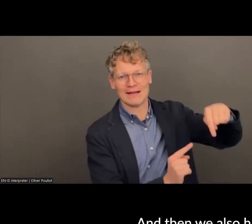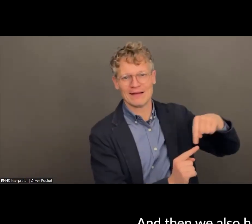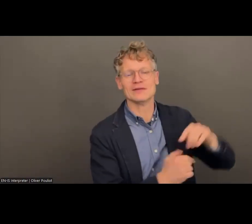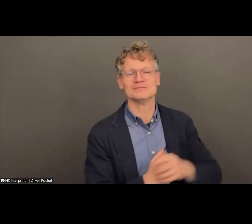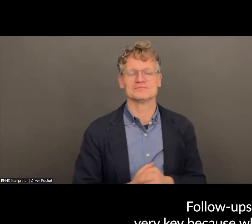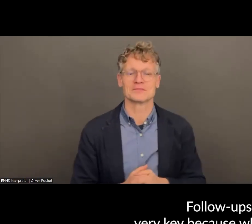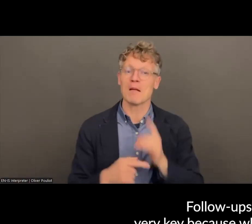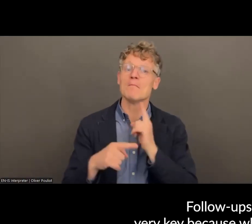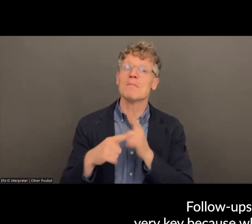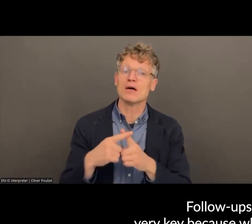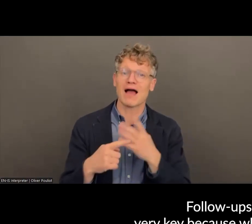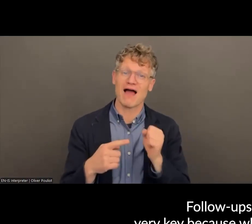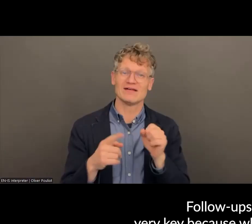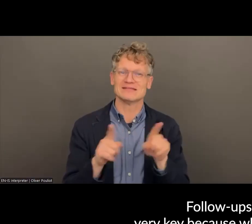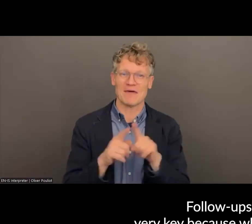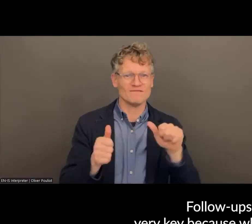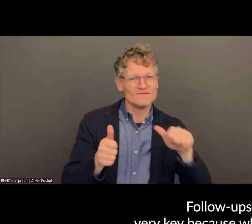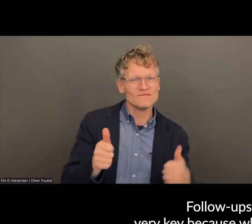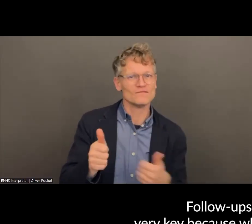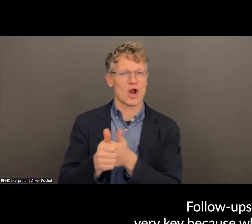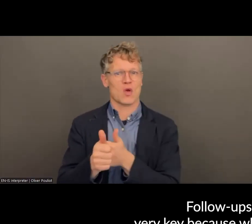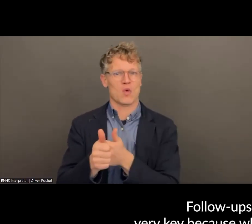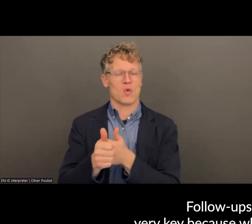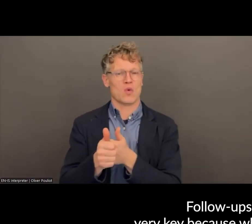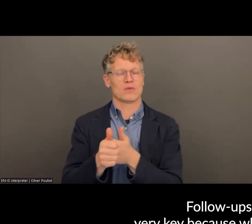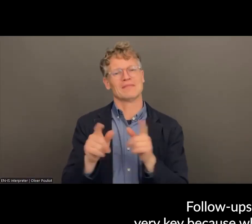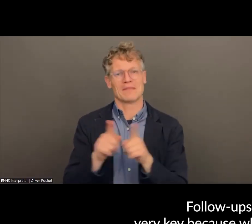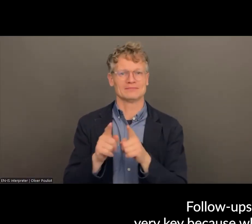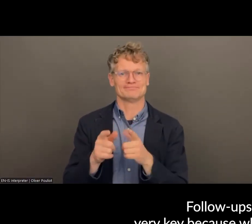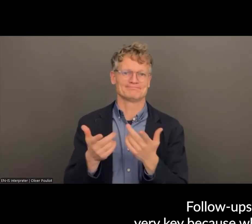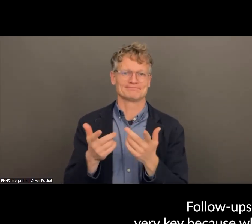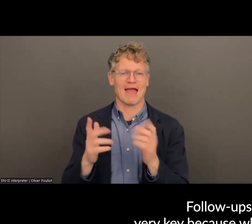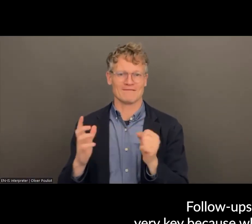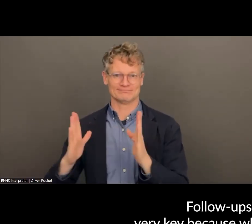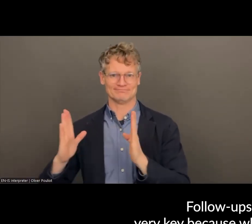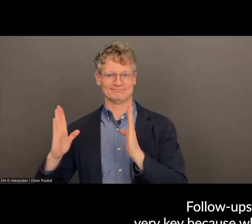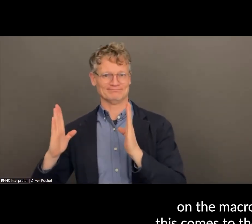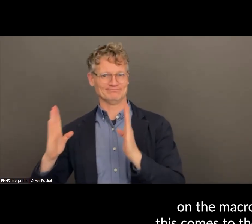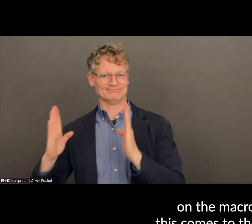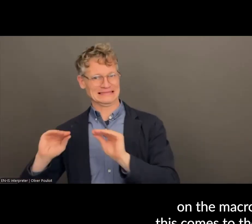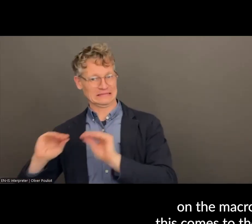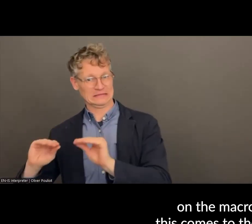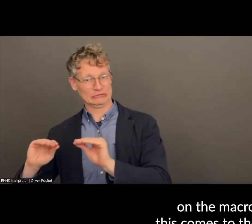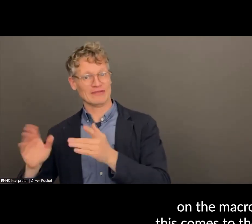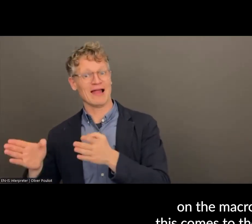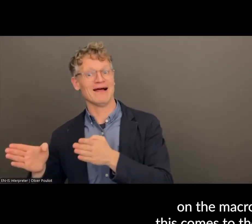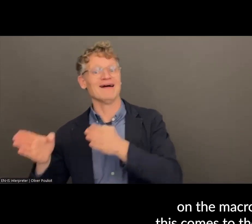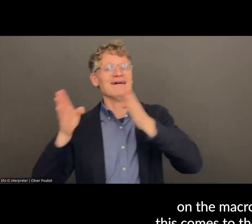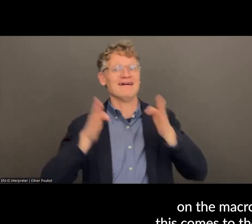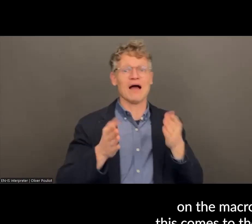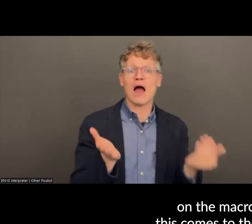follow-up sessions. Follow-ups are very, very, very key because when you're following up on the